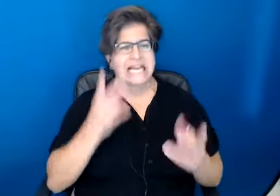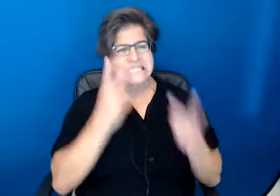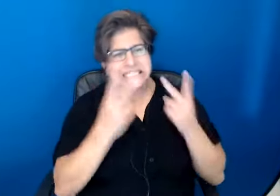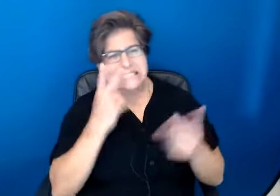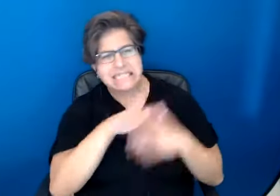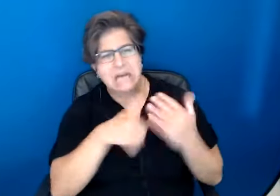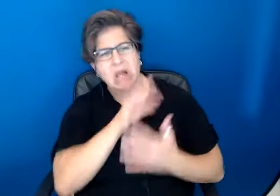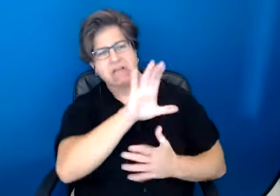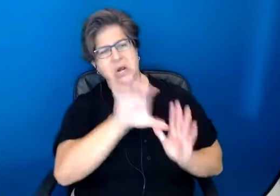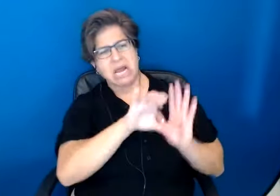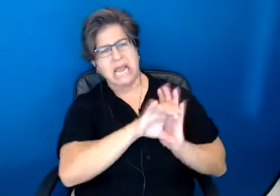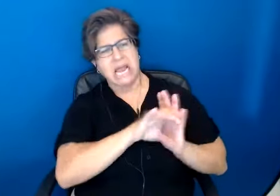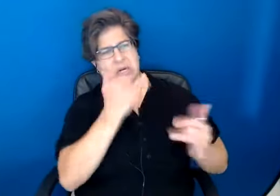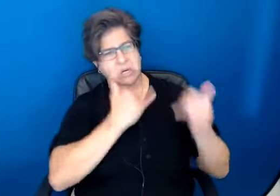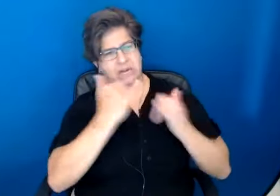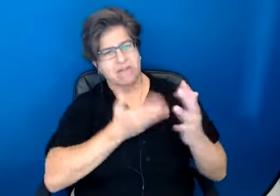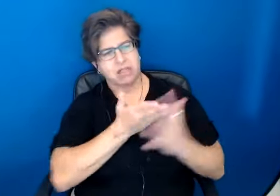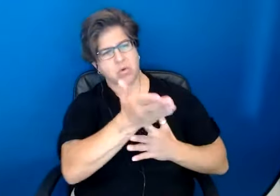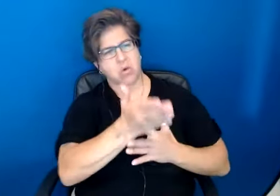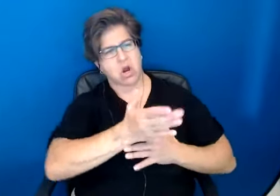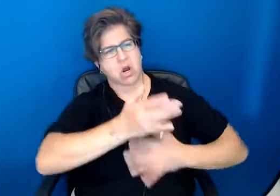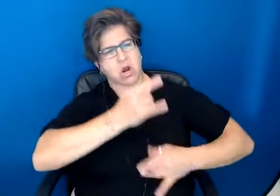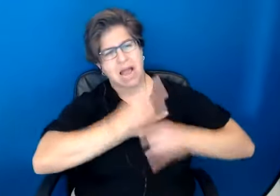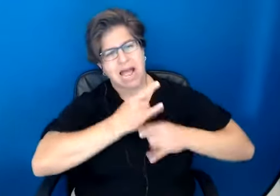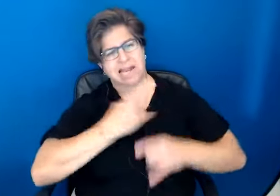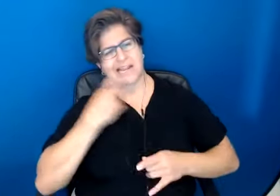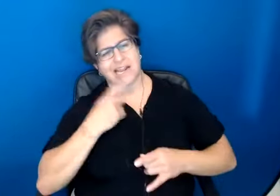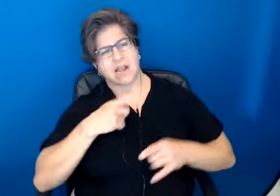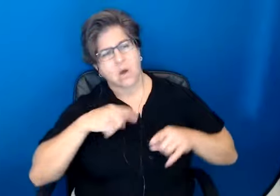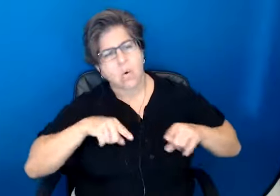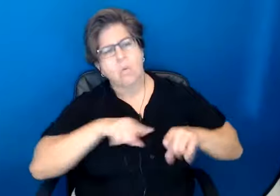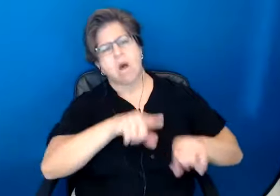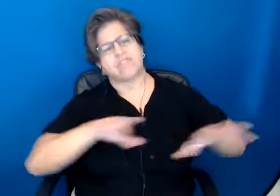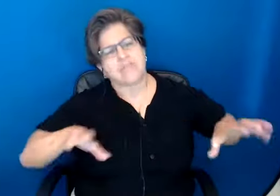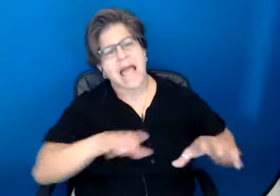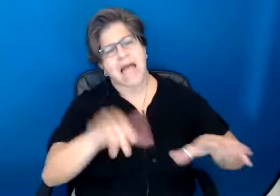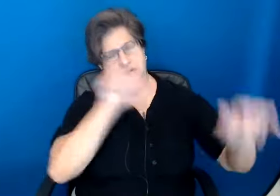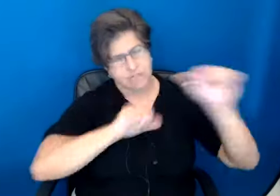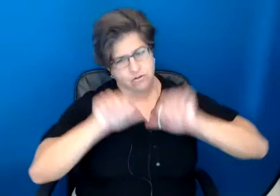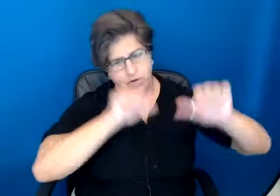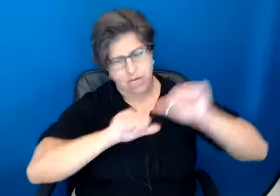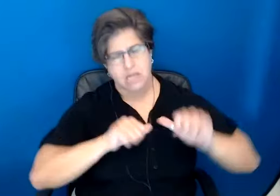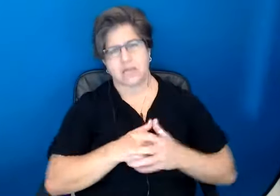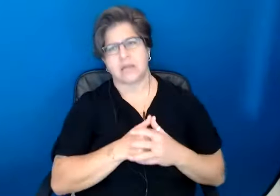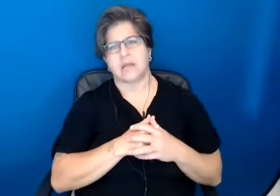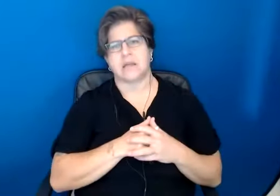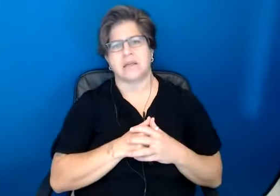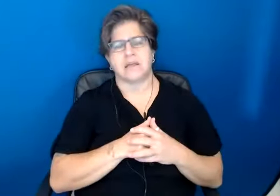she was out in the street, everybody seen her. She carried out acts in